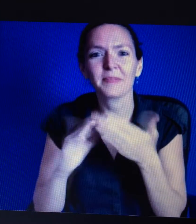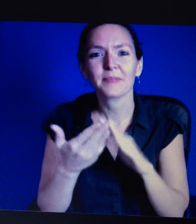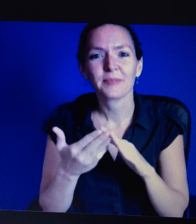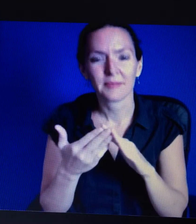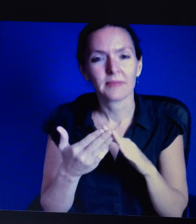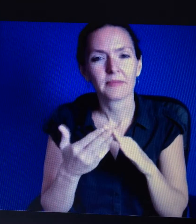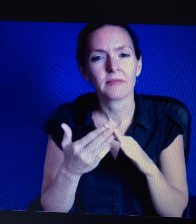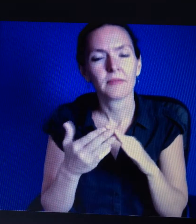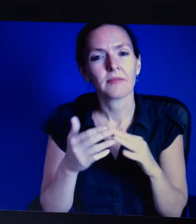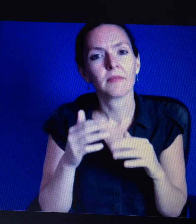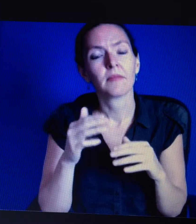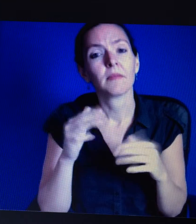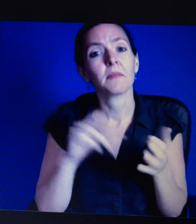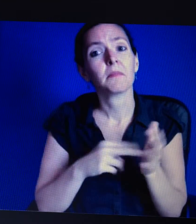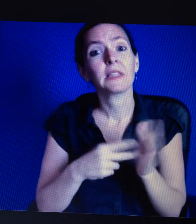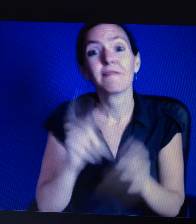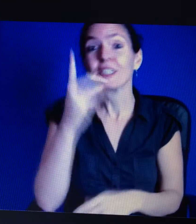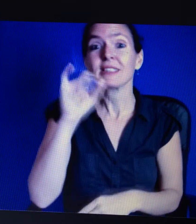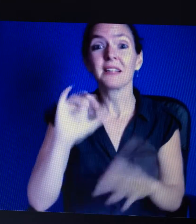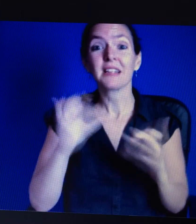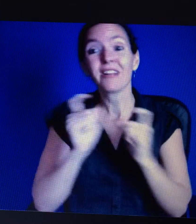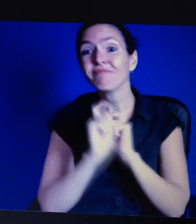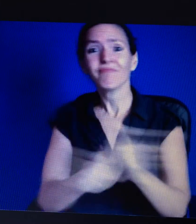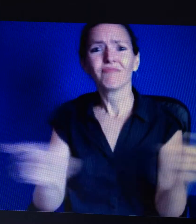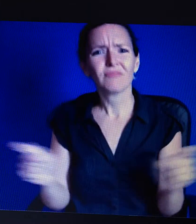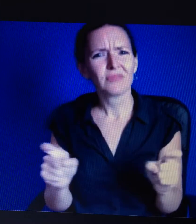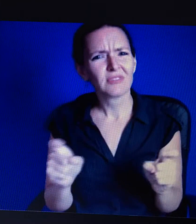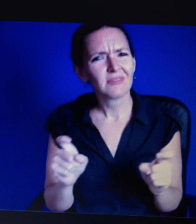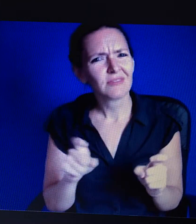earn their name sign and they become a part of the community.